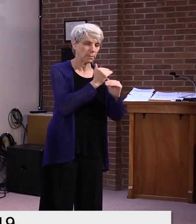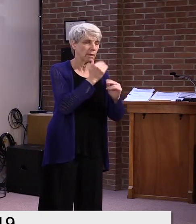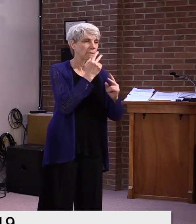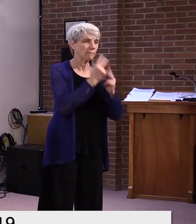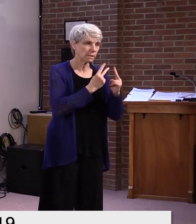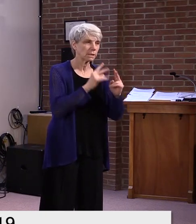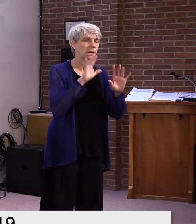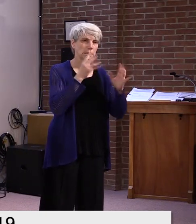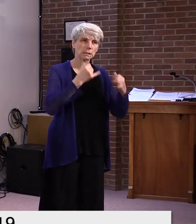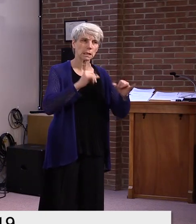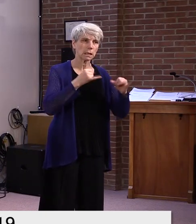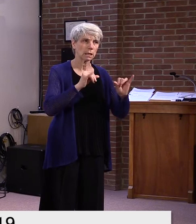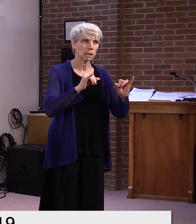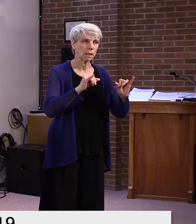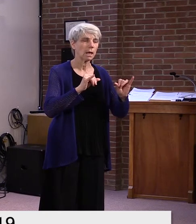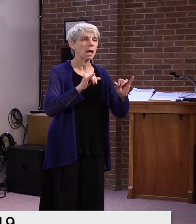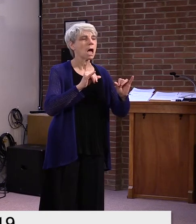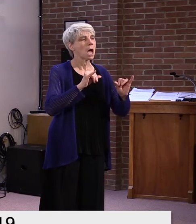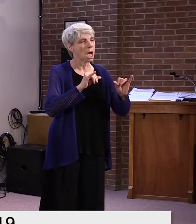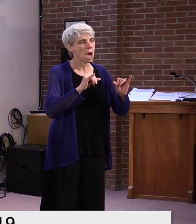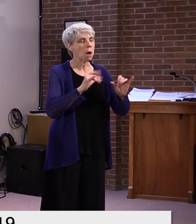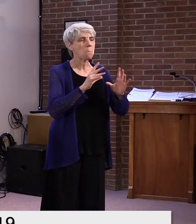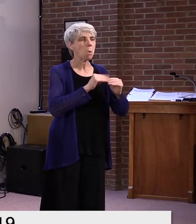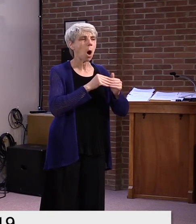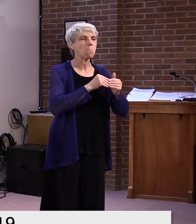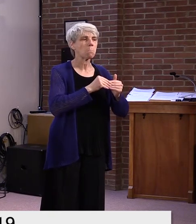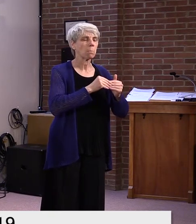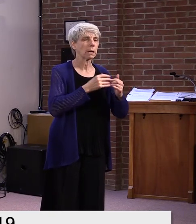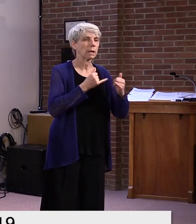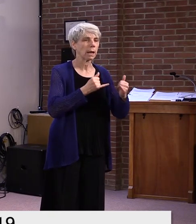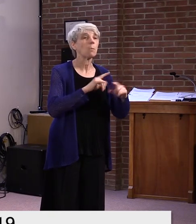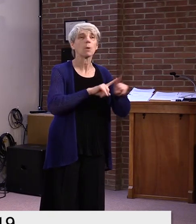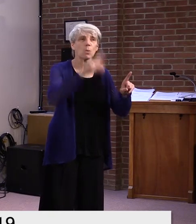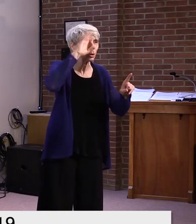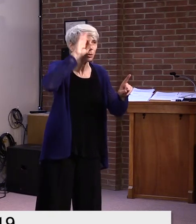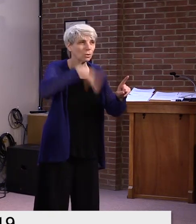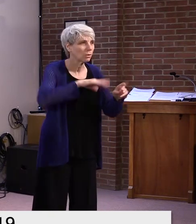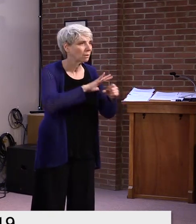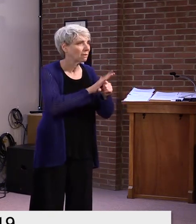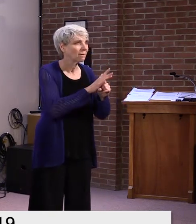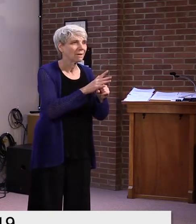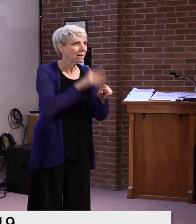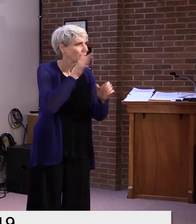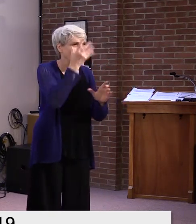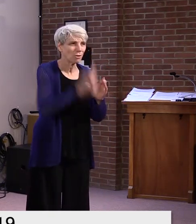virus is still with us, and people in long-term care facilities are